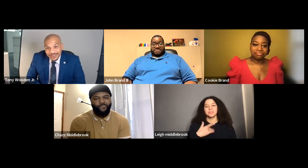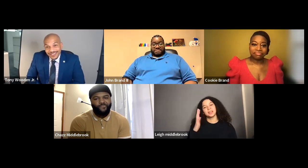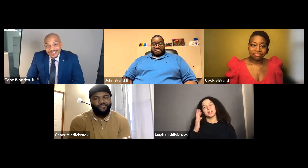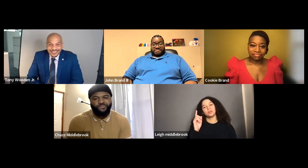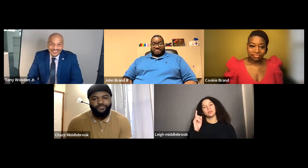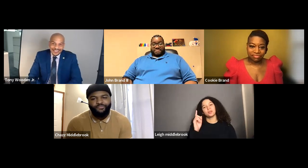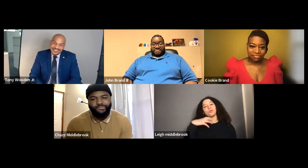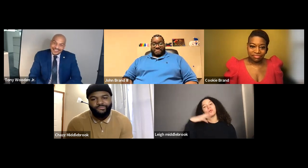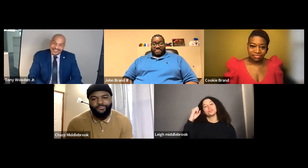that.